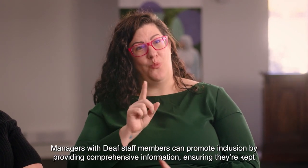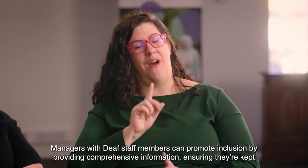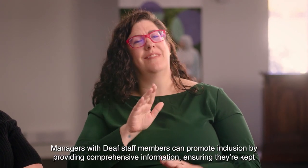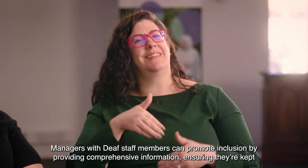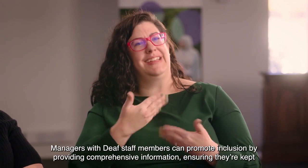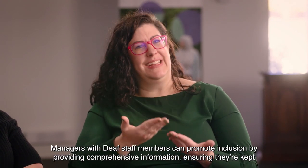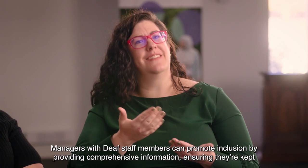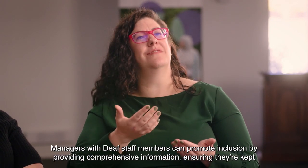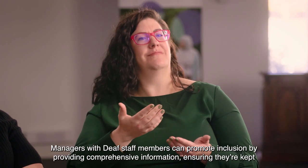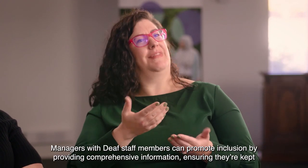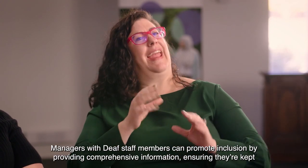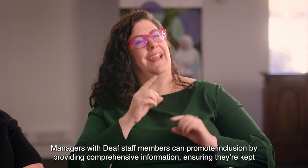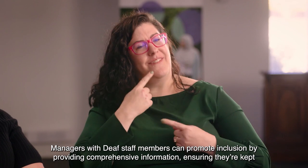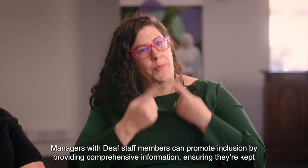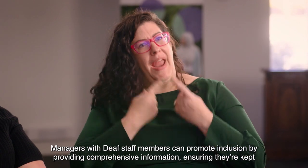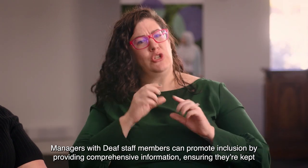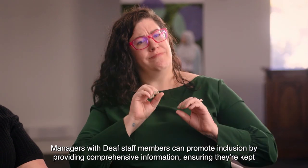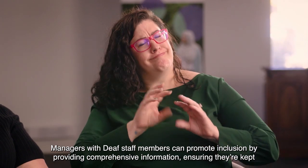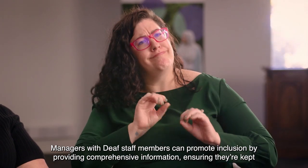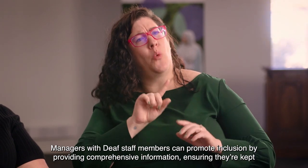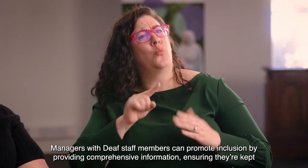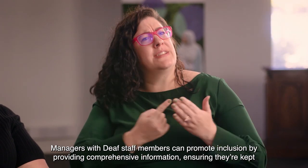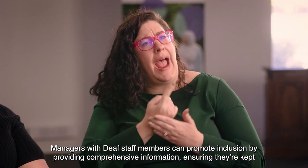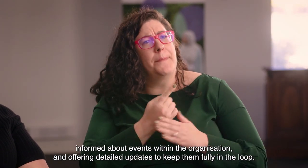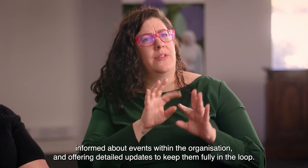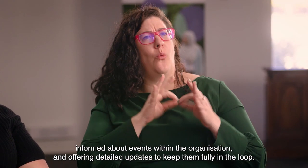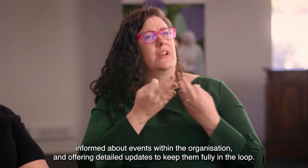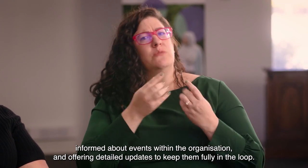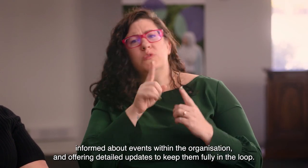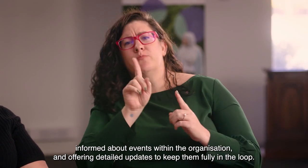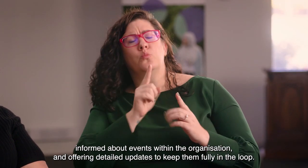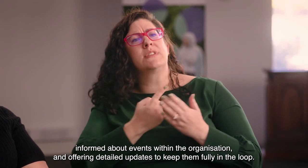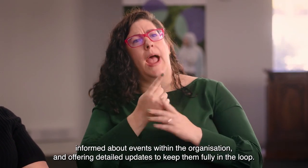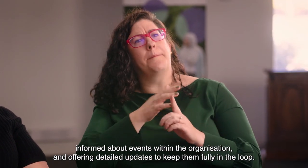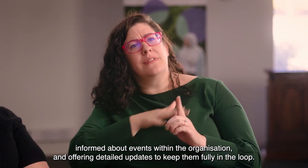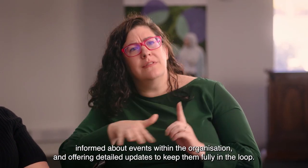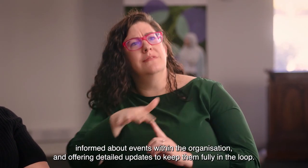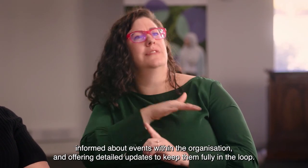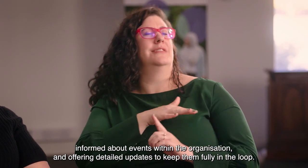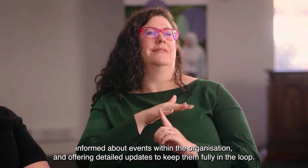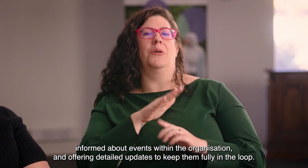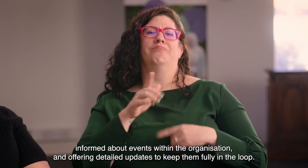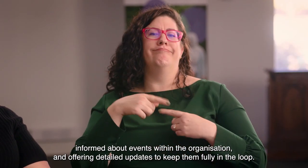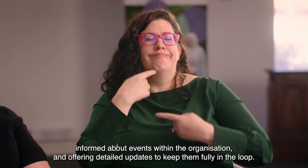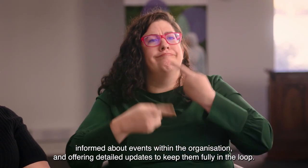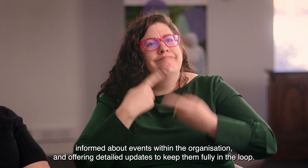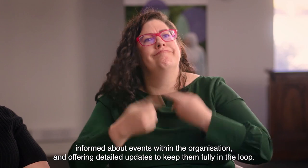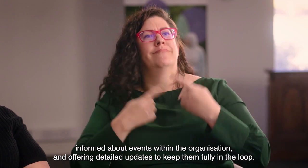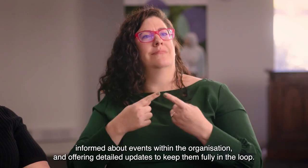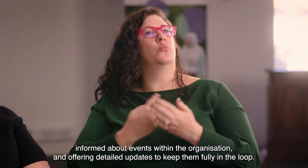by providing comprehensive information, ensuring they're kept informed about events within the organization, and offering detailed updates to keep them